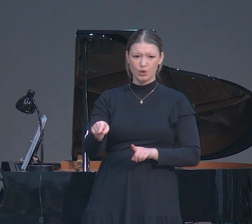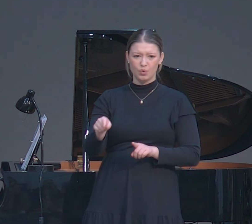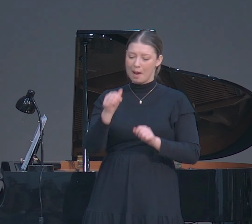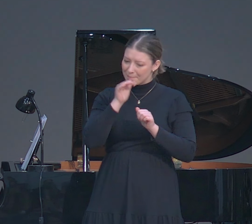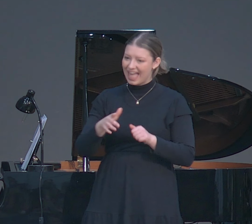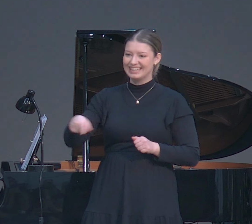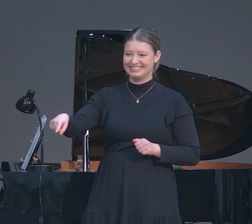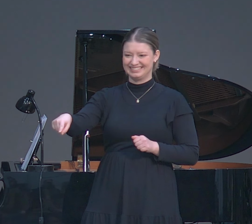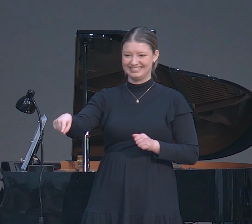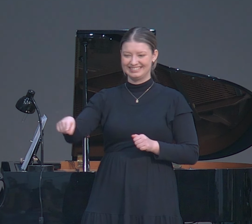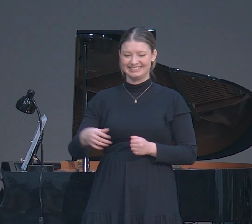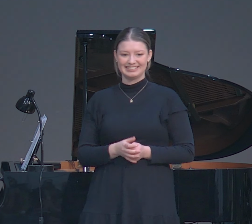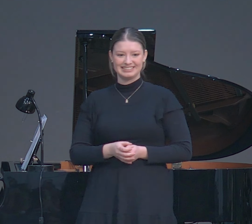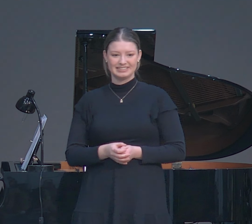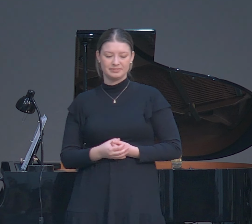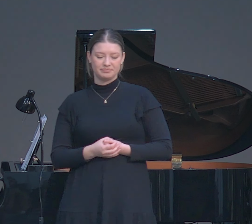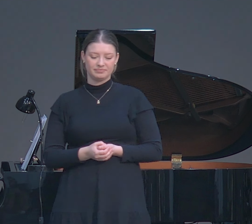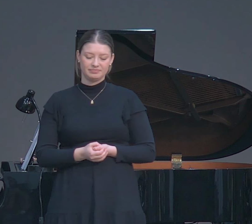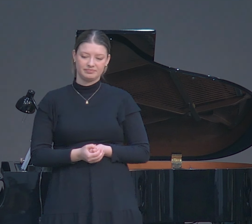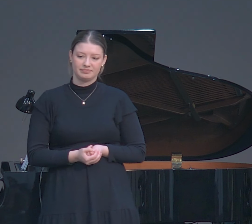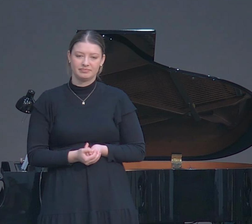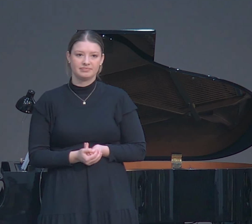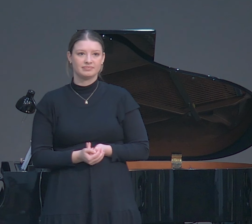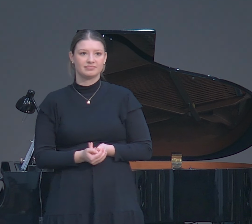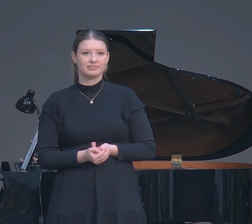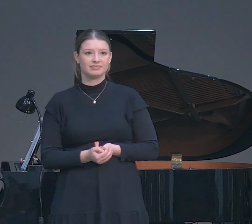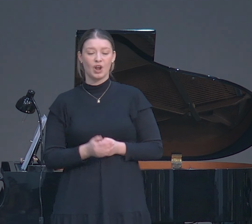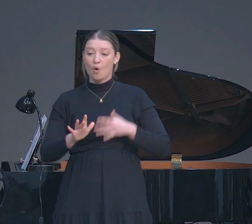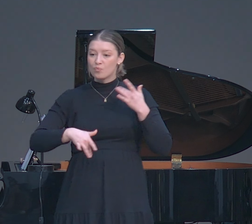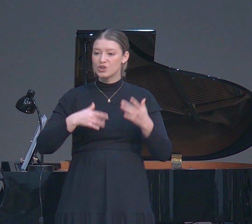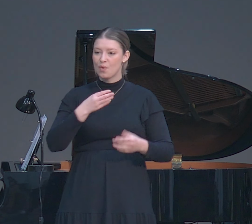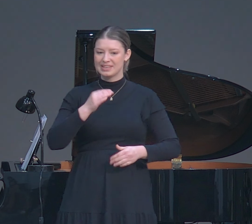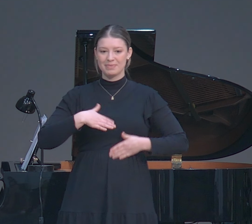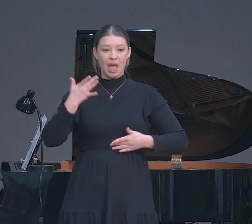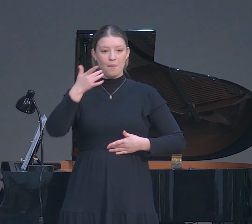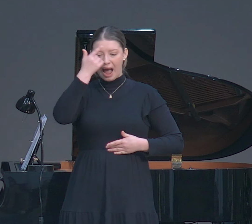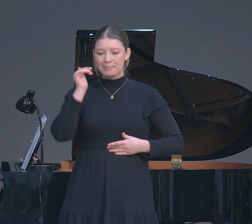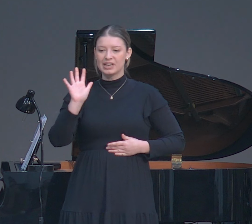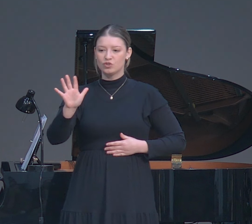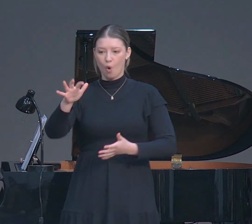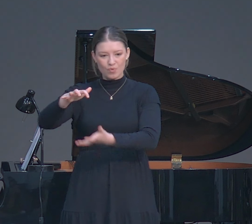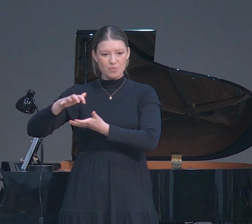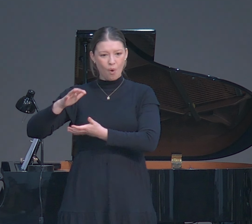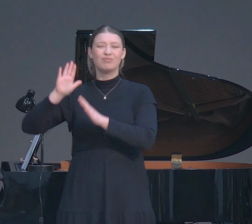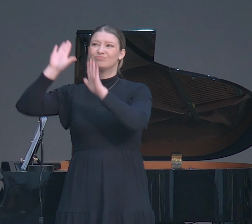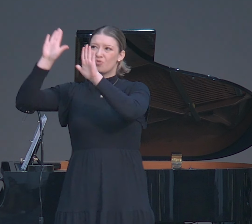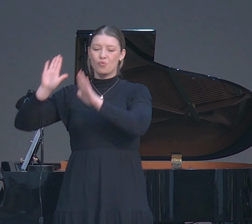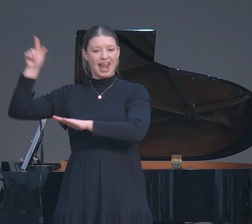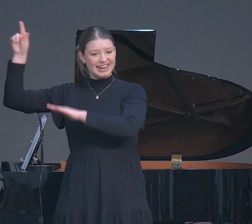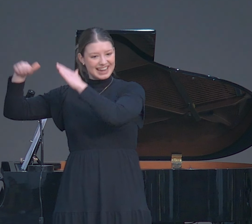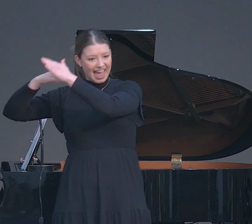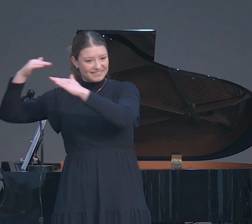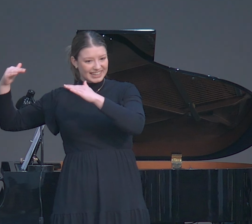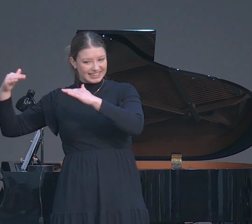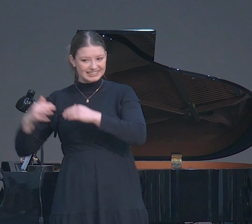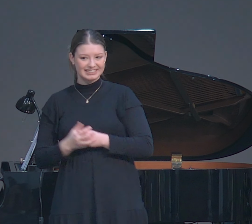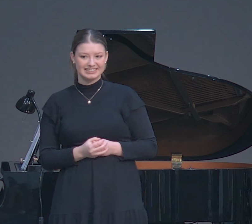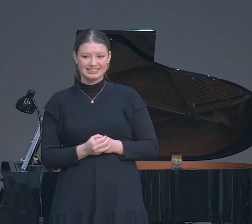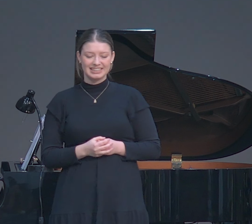of evil against you falsely on my account. Rejoice and be glad, for your reward is great in heaven. But I say to